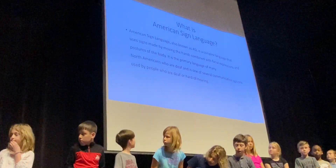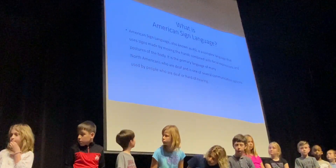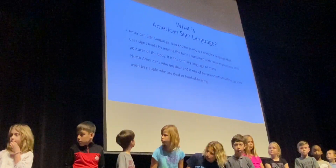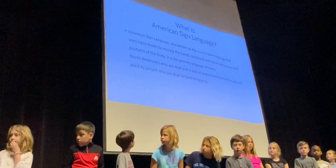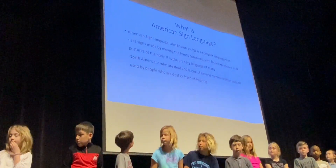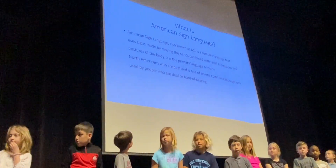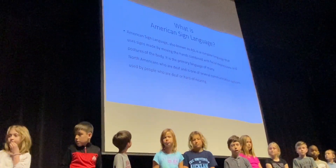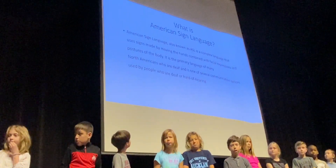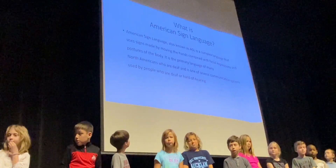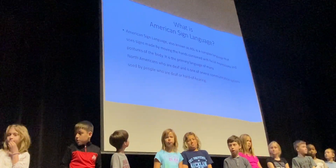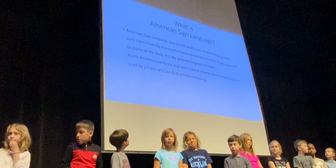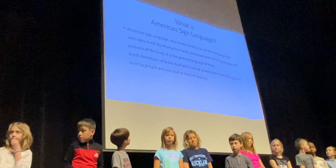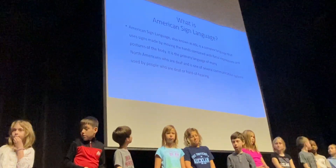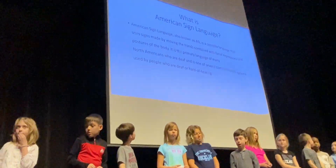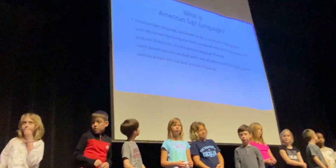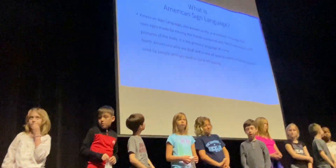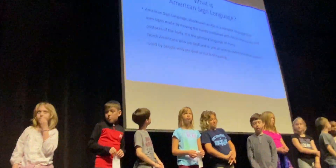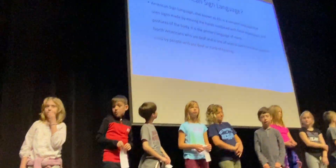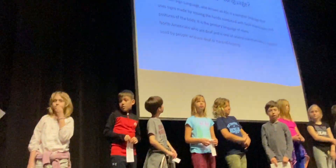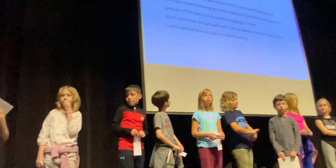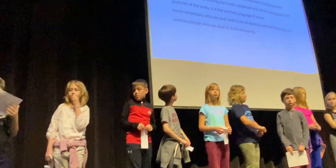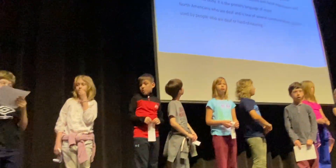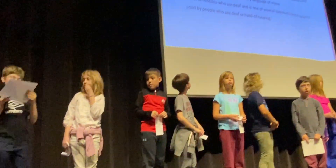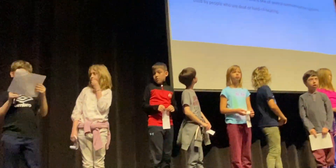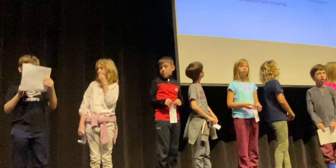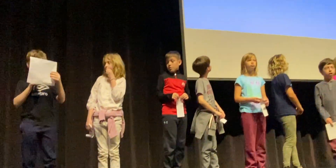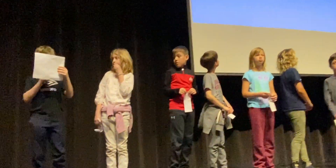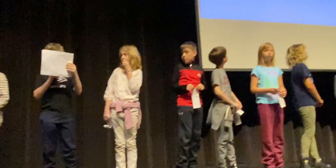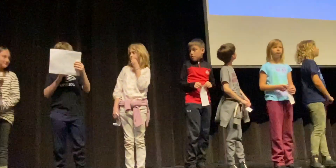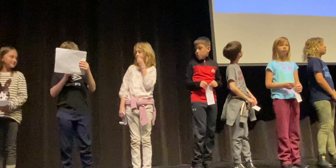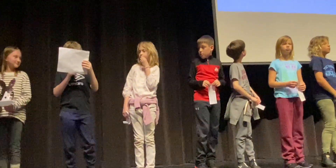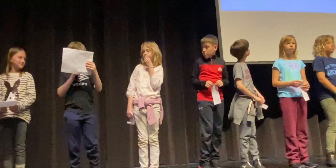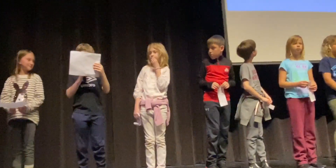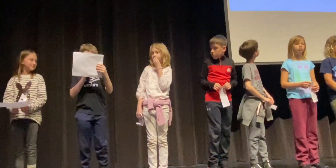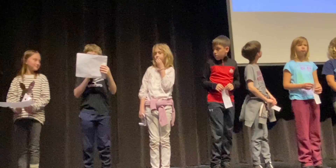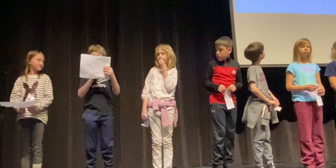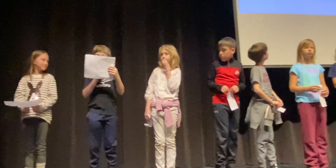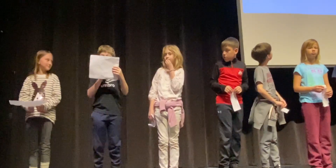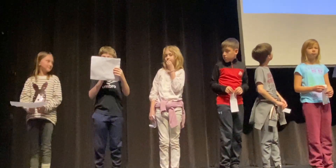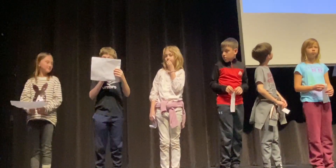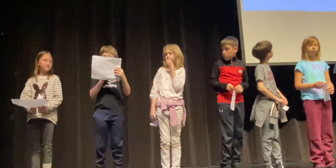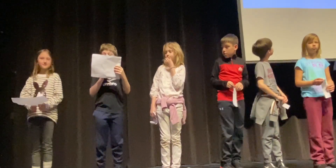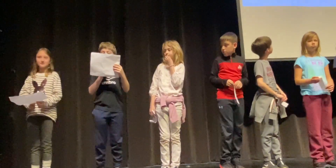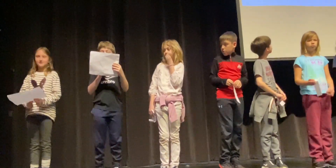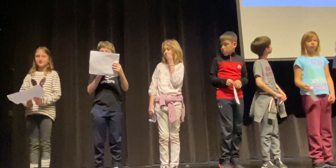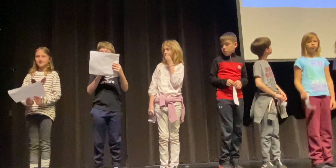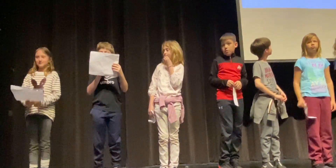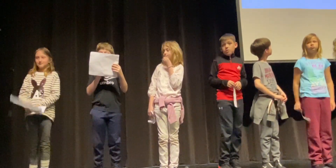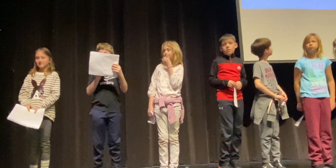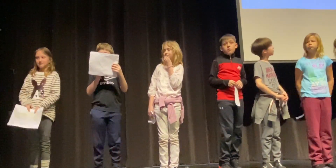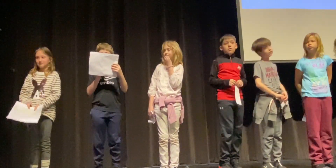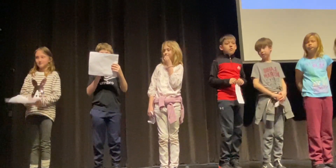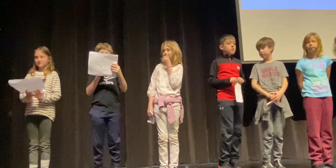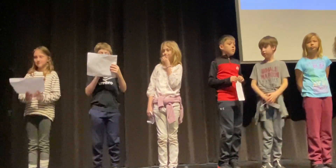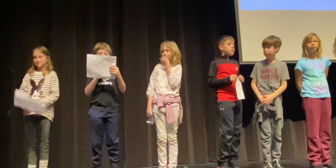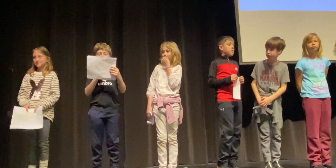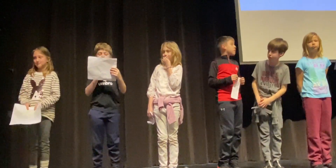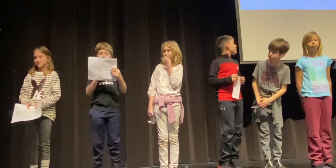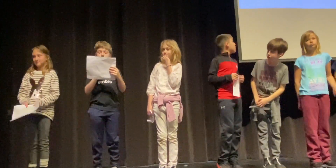ASL, is a complex language that uses signs made by moving the hands combined with facial expressions and postures